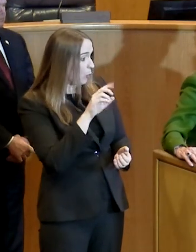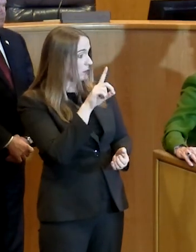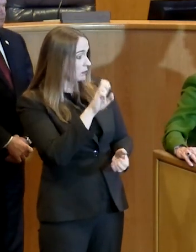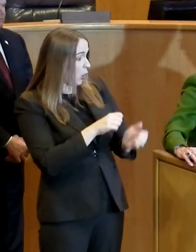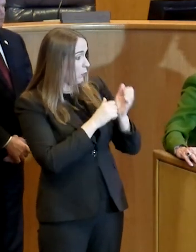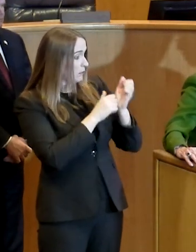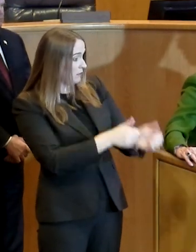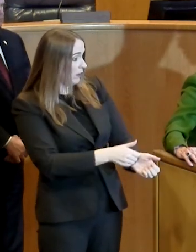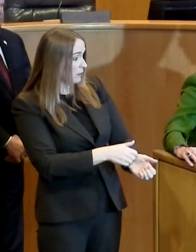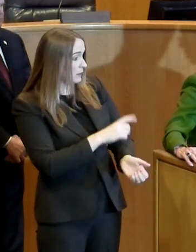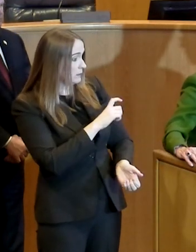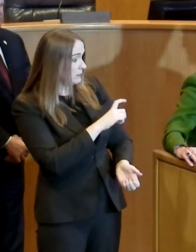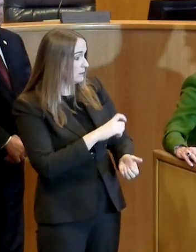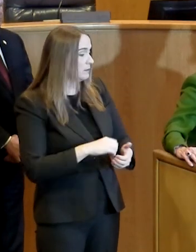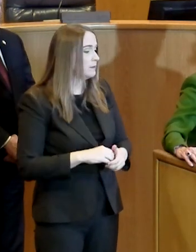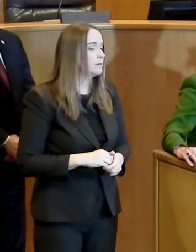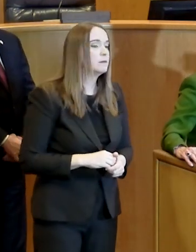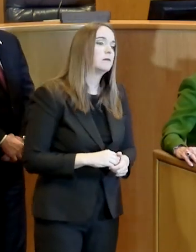Or would it be able to next go?